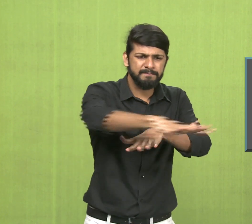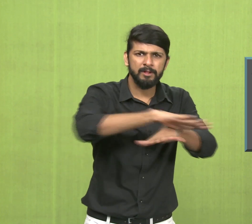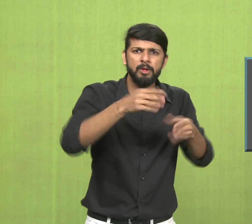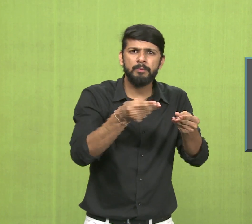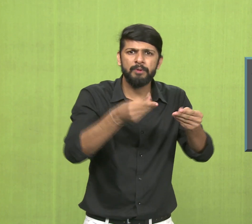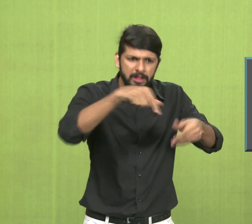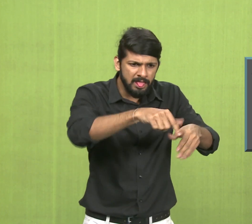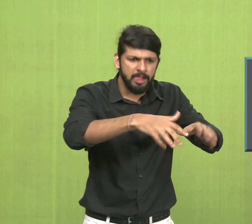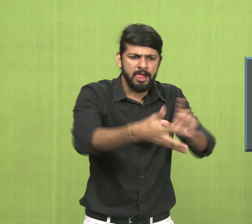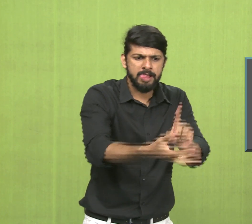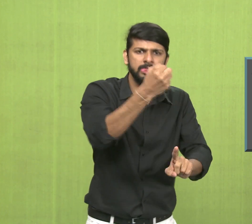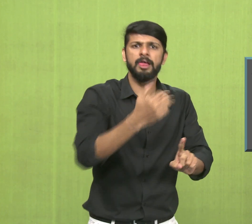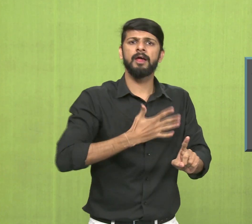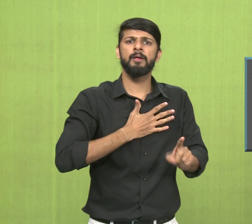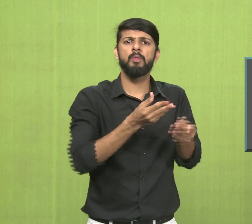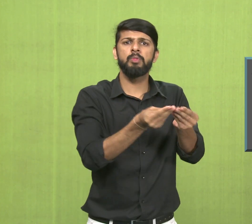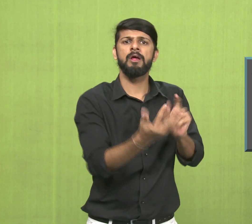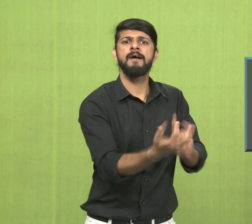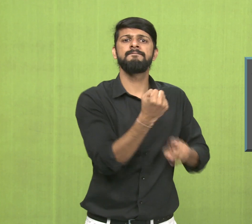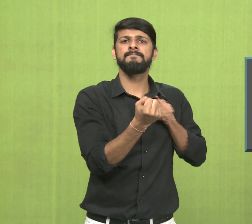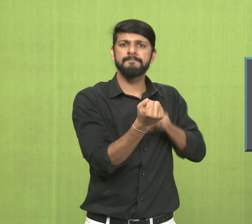from terra vert, that is earth.